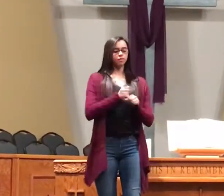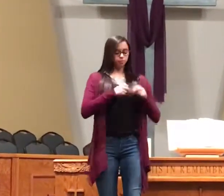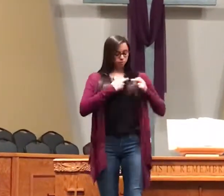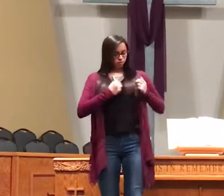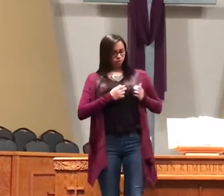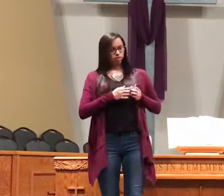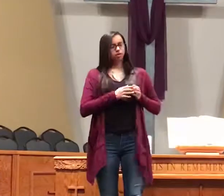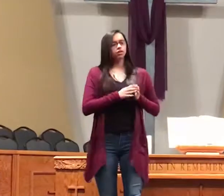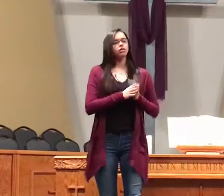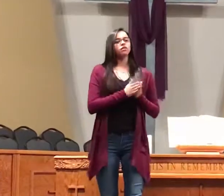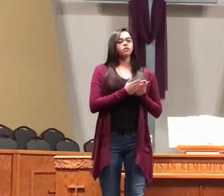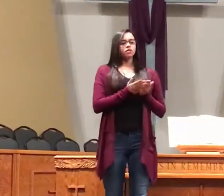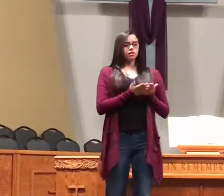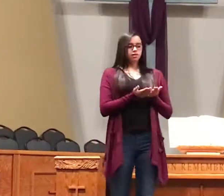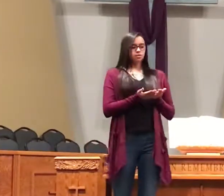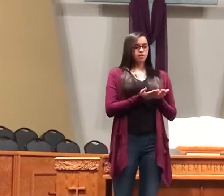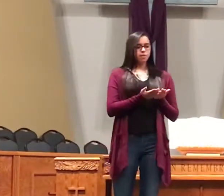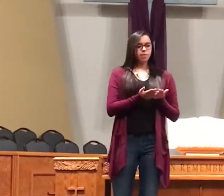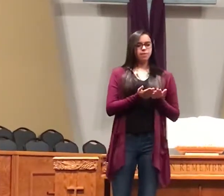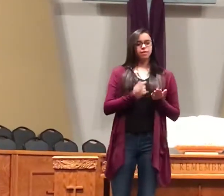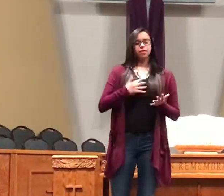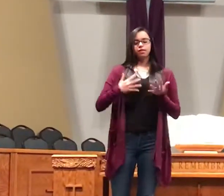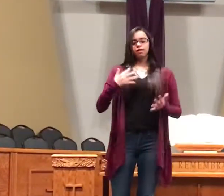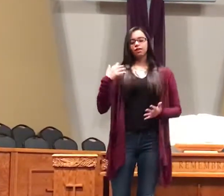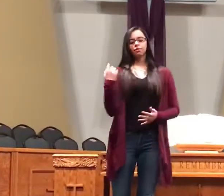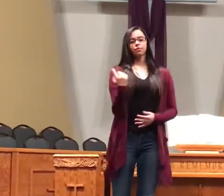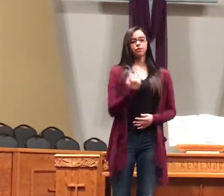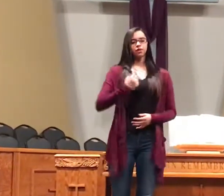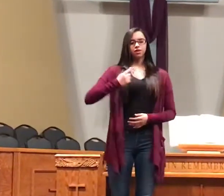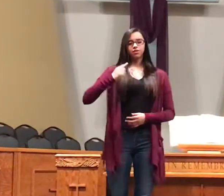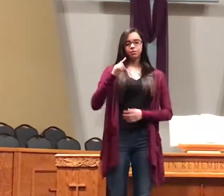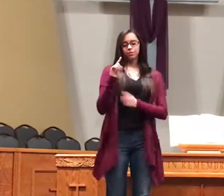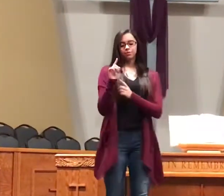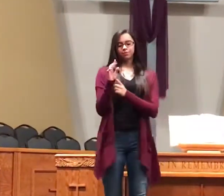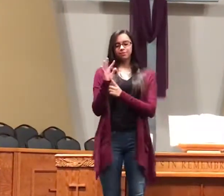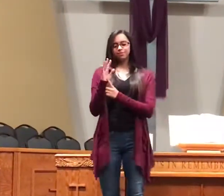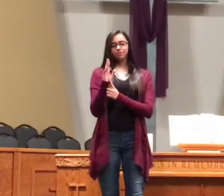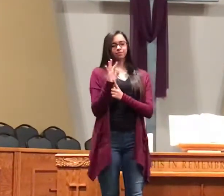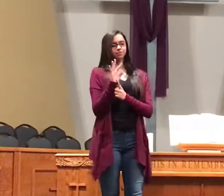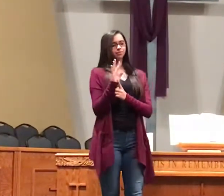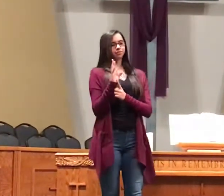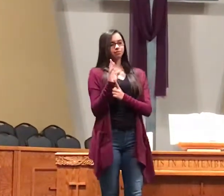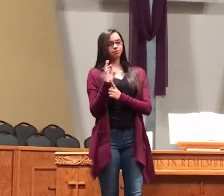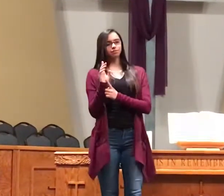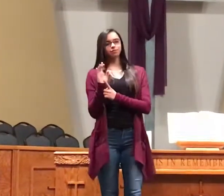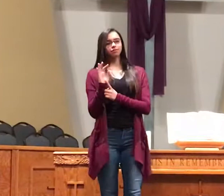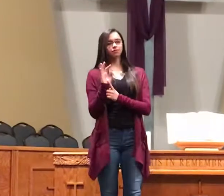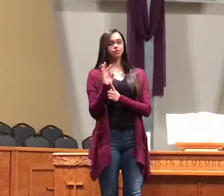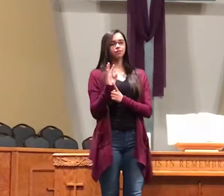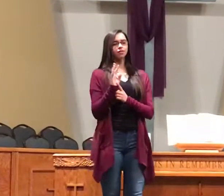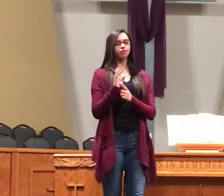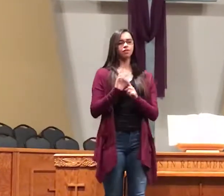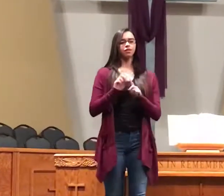could make a heart open. I might only have one match,